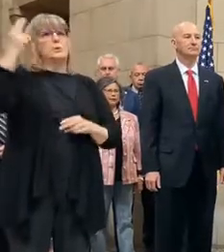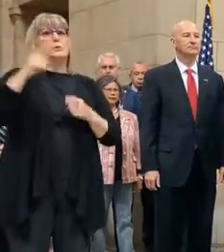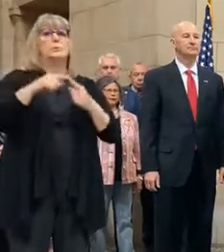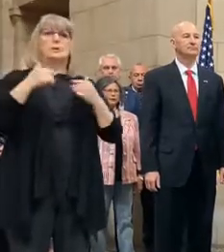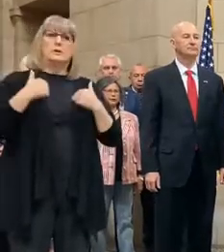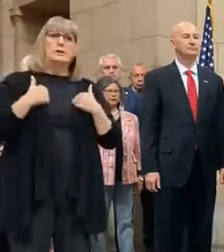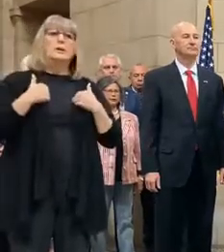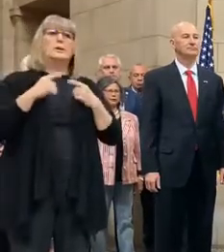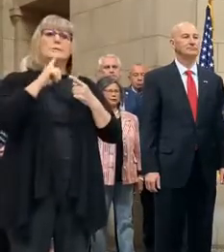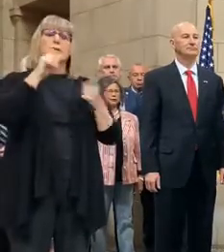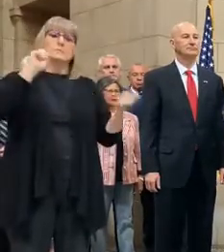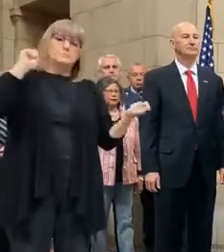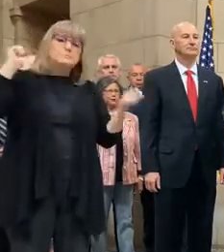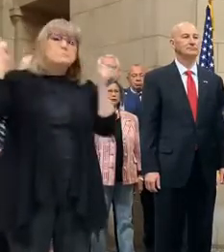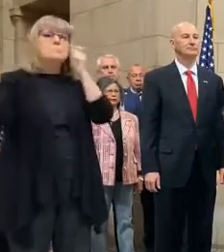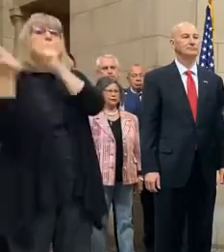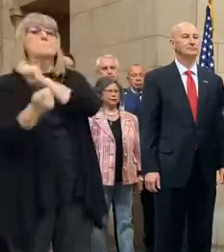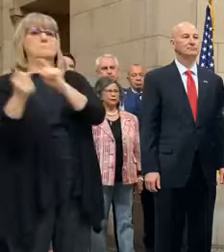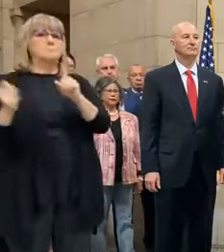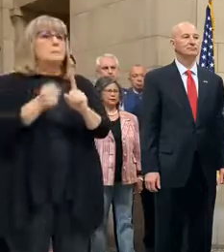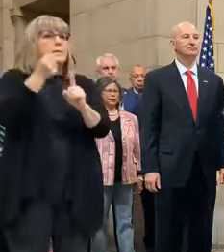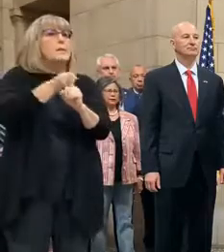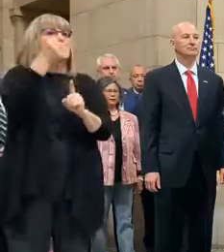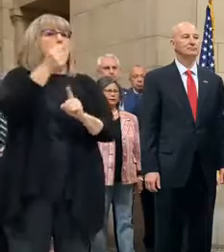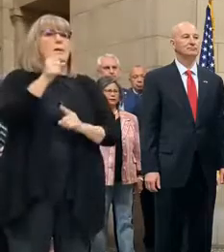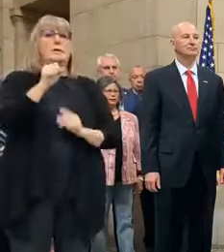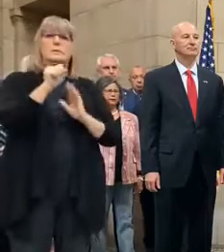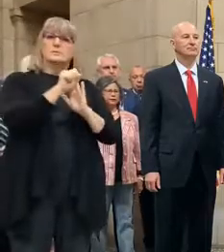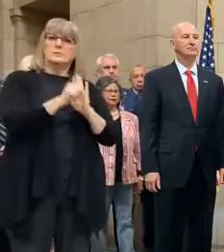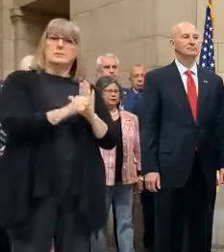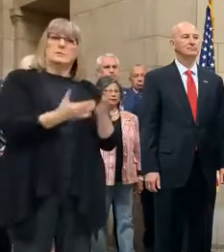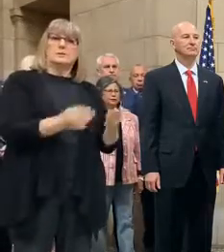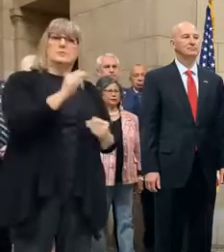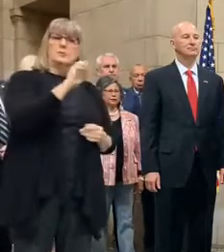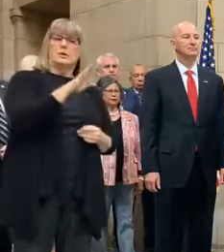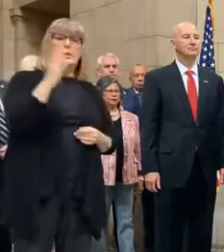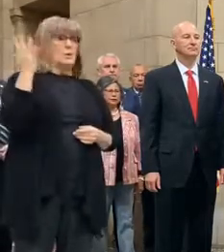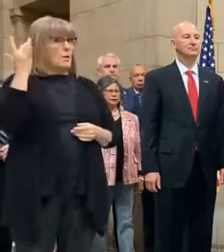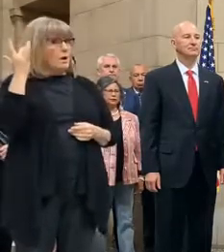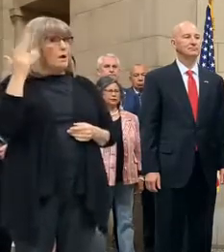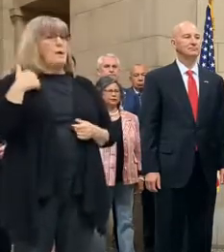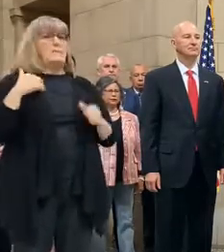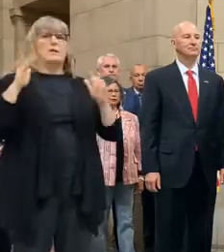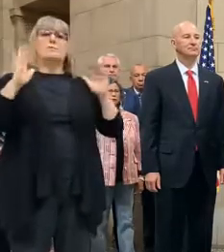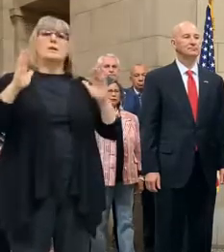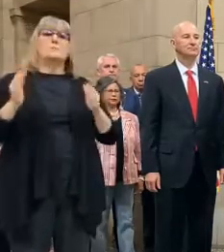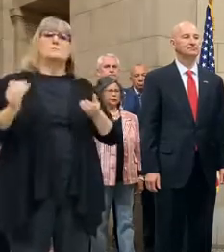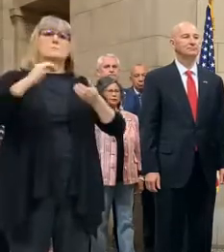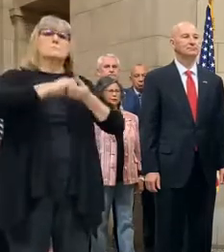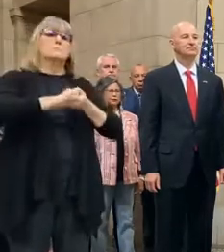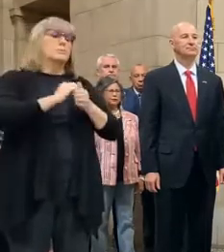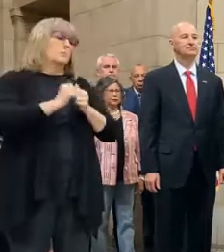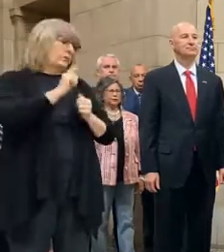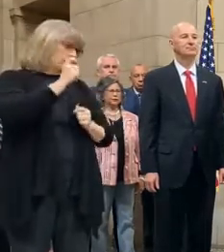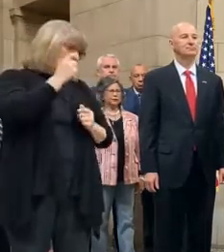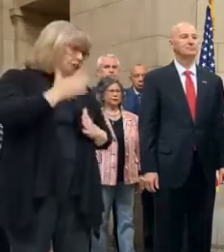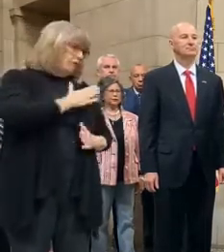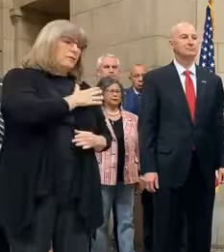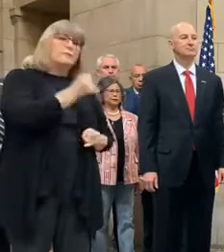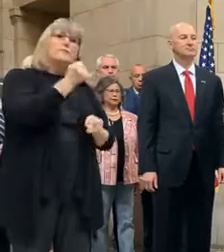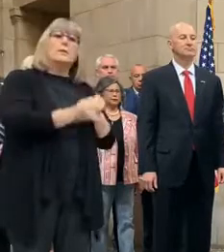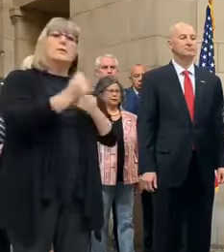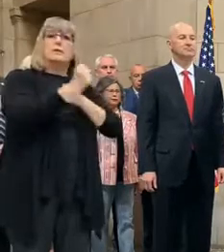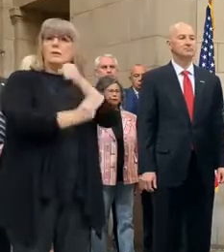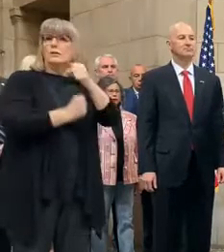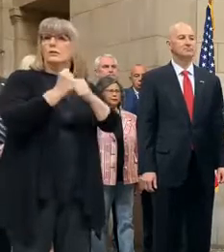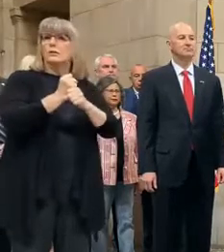to have a transformational impact on the state of Nebraska. And I thought that in part because we had a great partner in the executive branch going into his final years